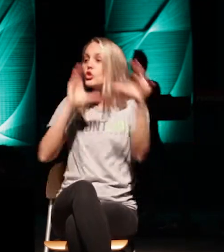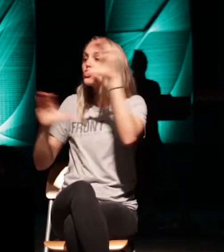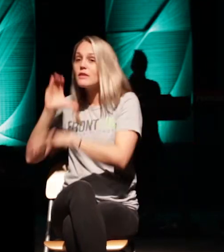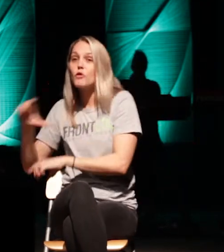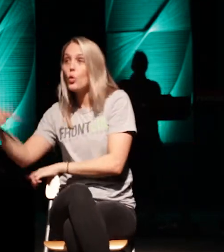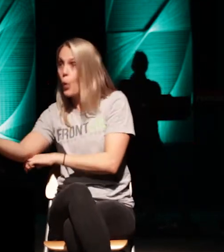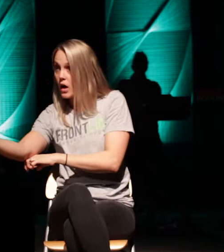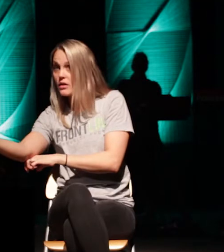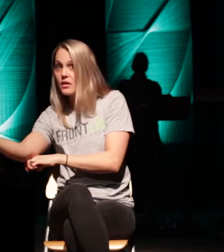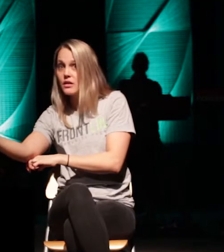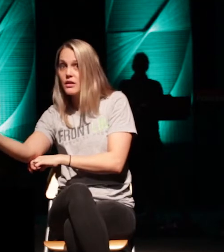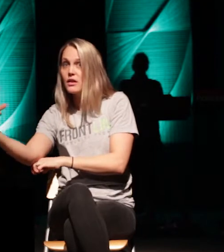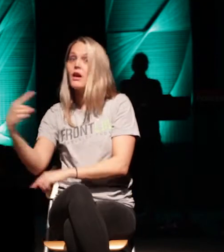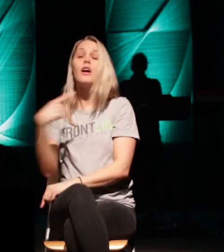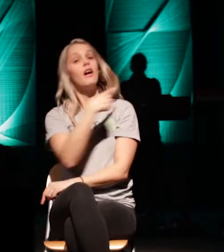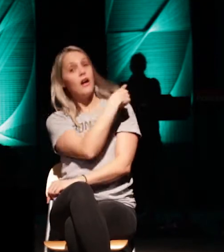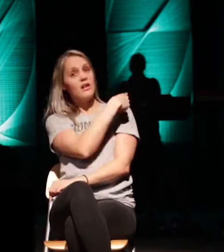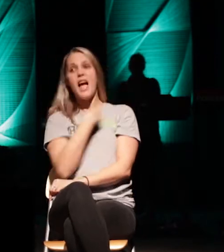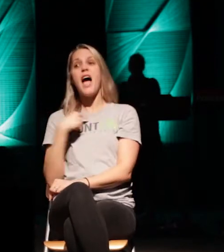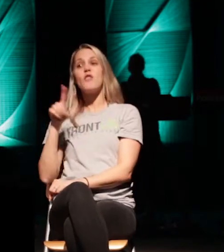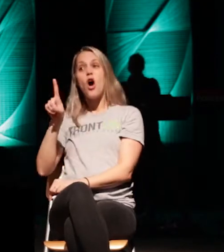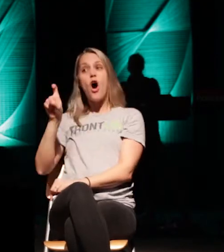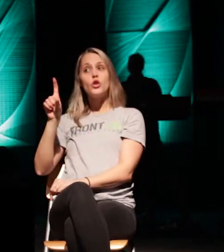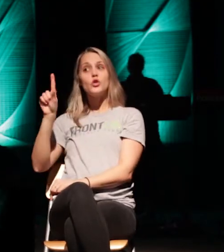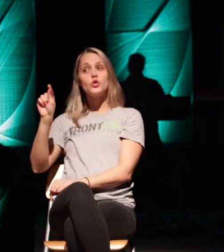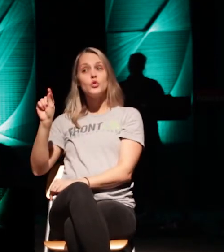not 120,000 characters, but